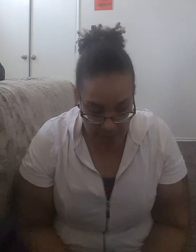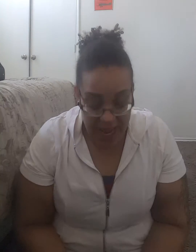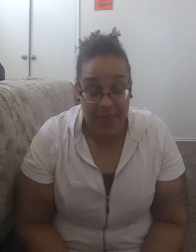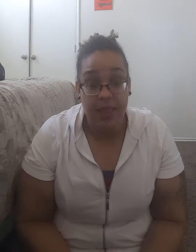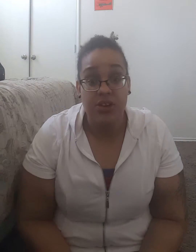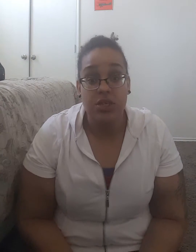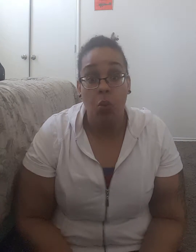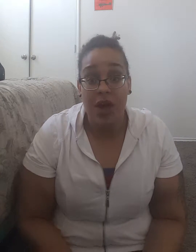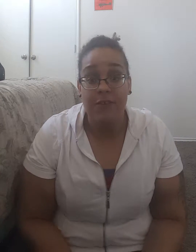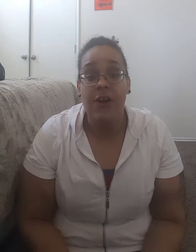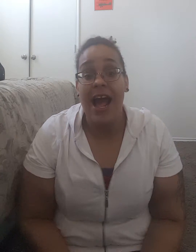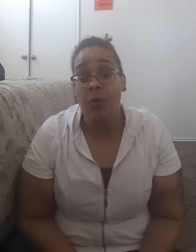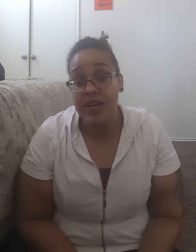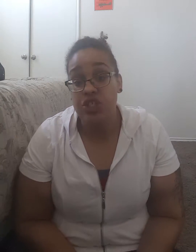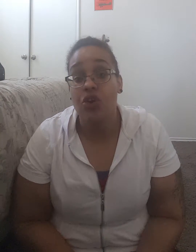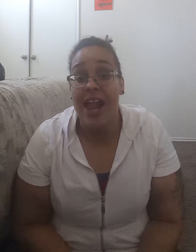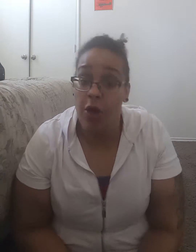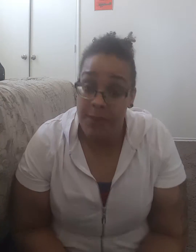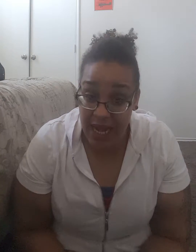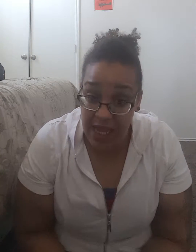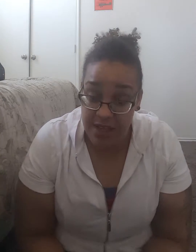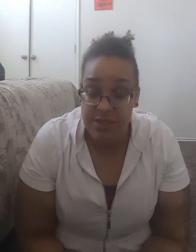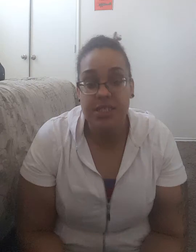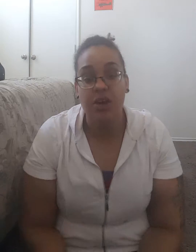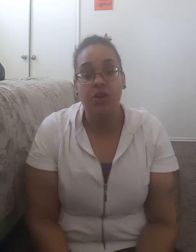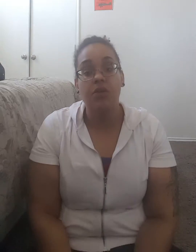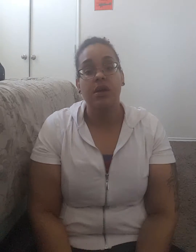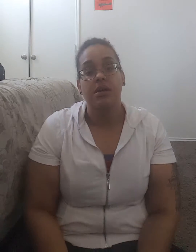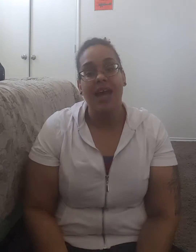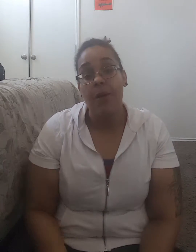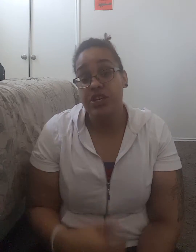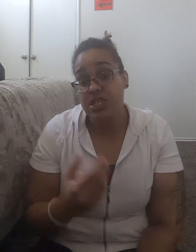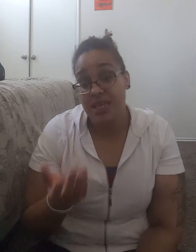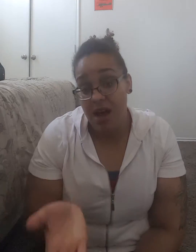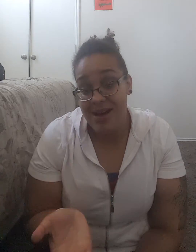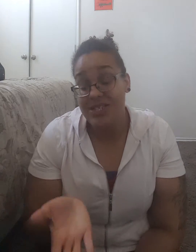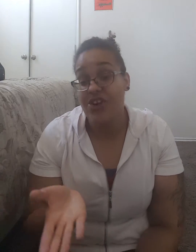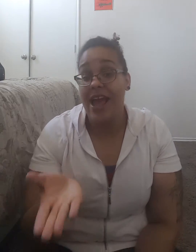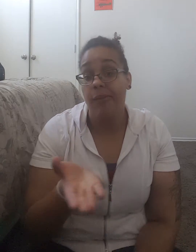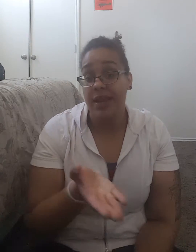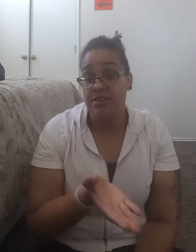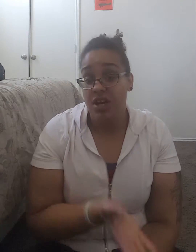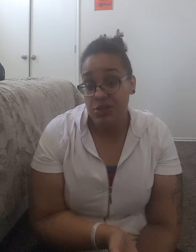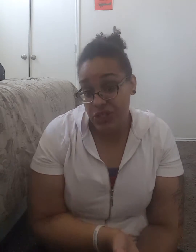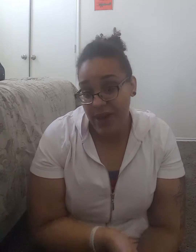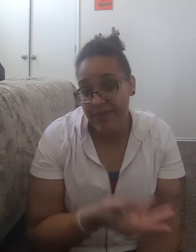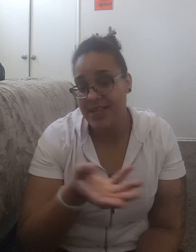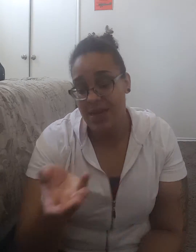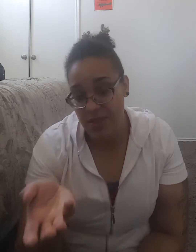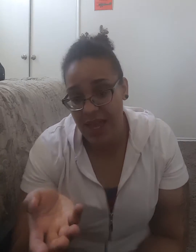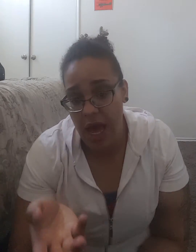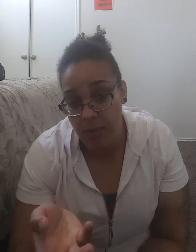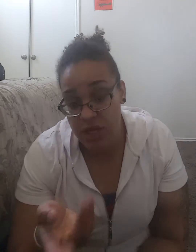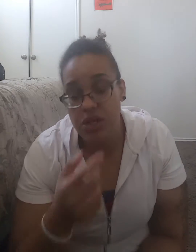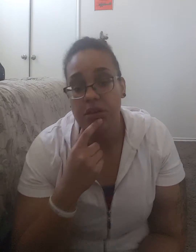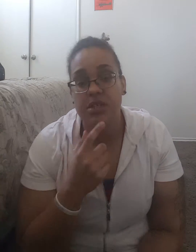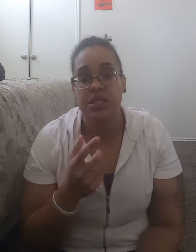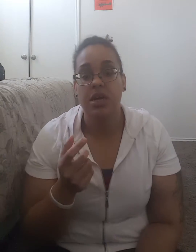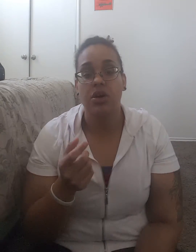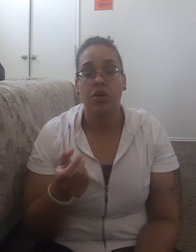And then there's one for how much or how many. So how much does it cost, or how many dogs do you have, that type of thing, how much. So